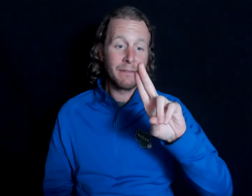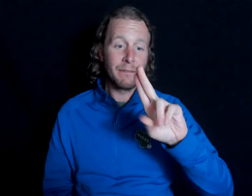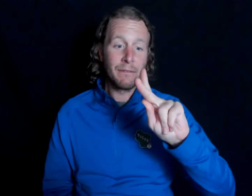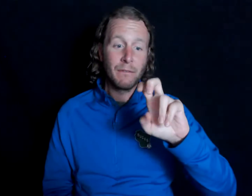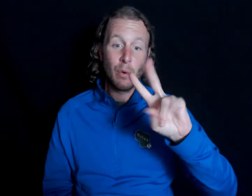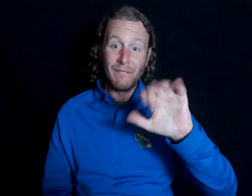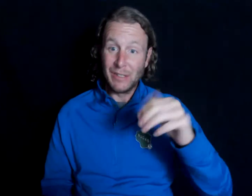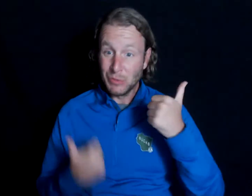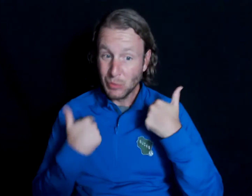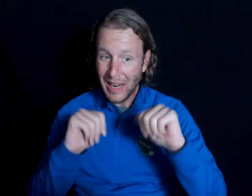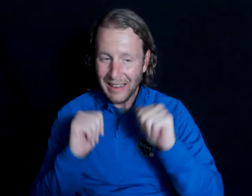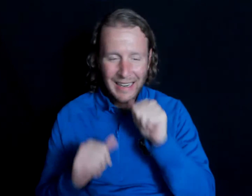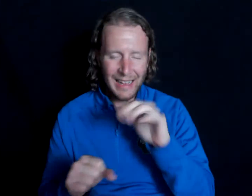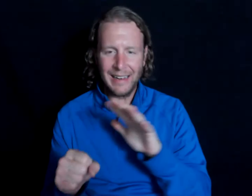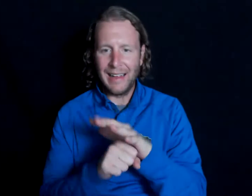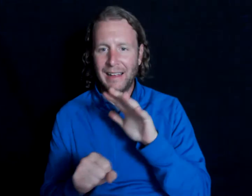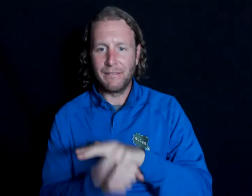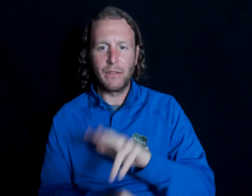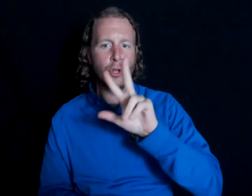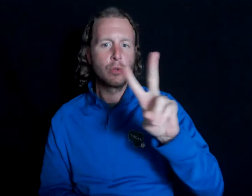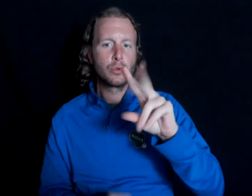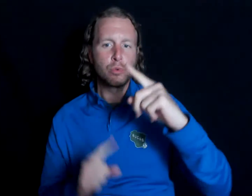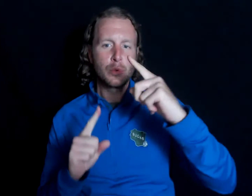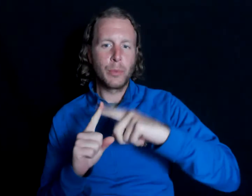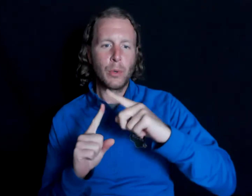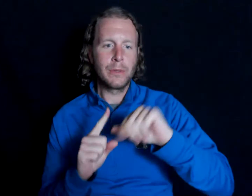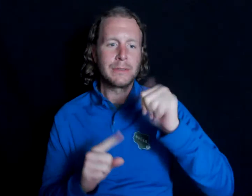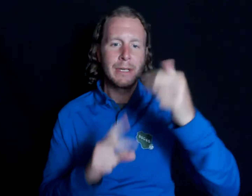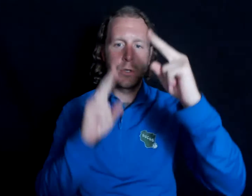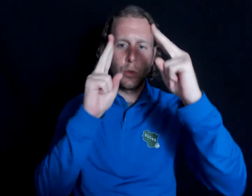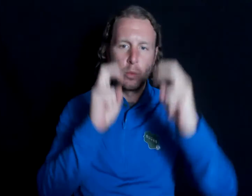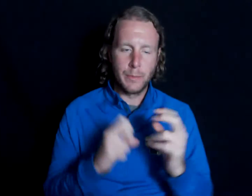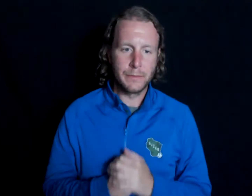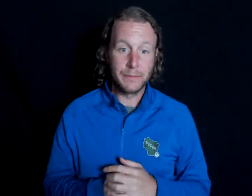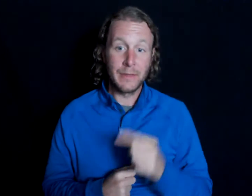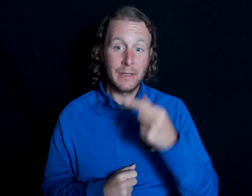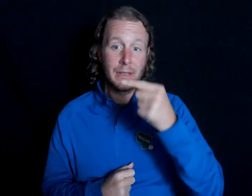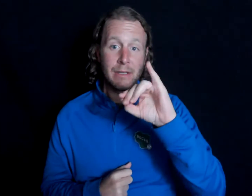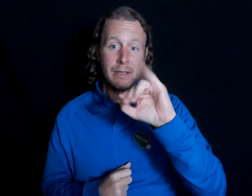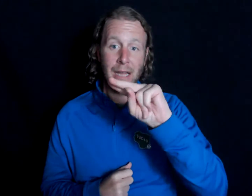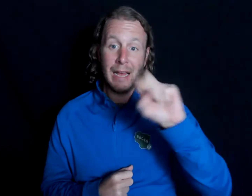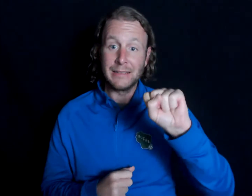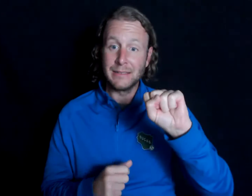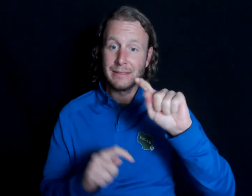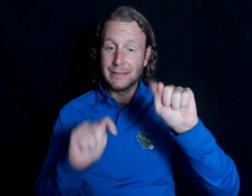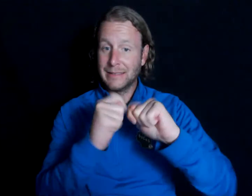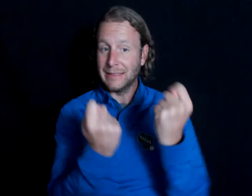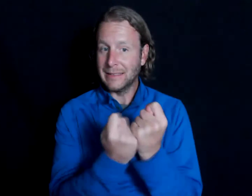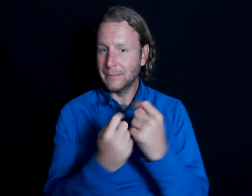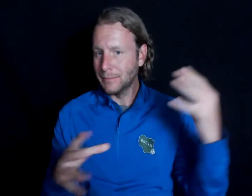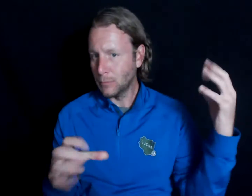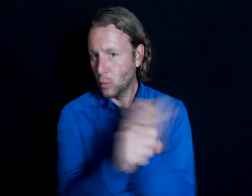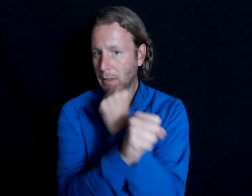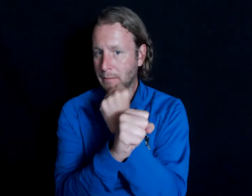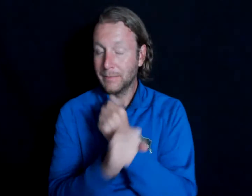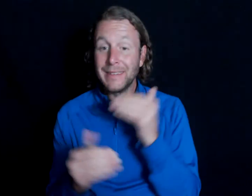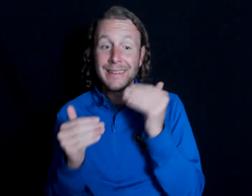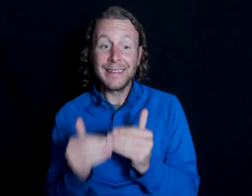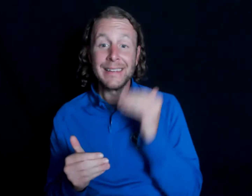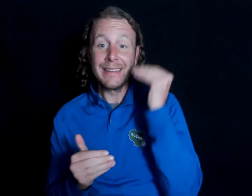enough. 32 points, 10 boards. Giannis's team gets the dub today. Don't forget, coming up next, it's the 2020 NBA